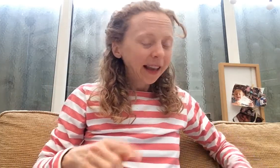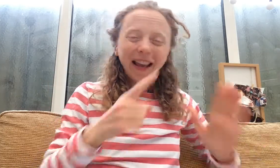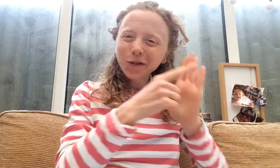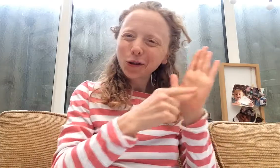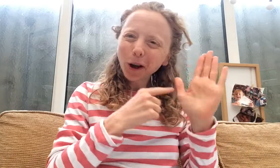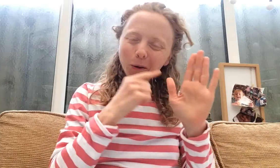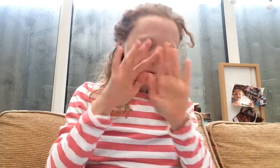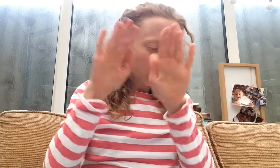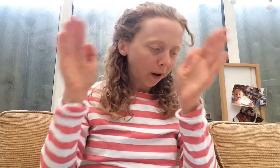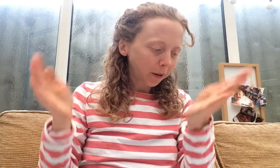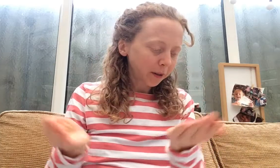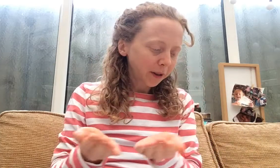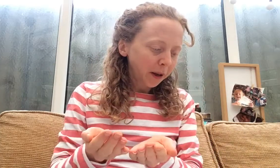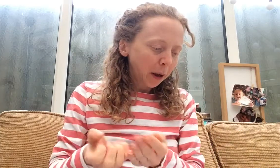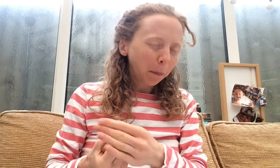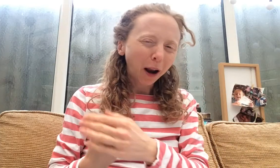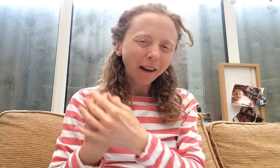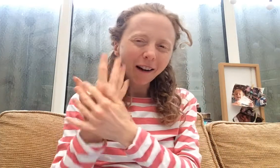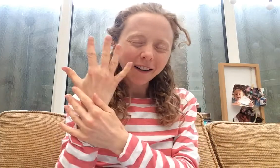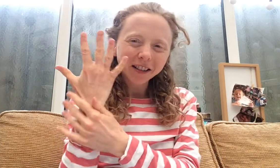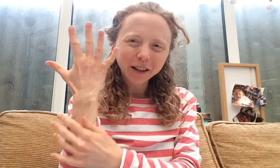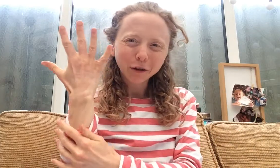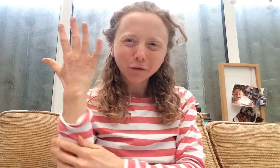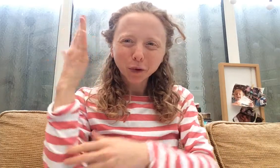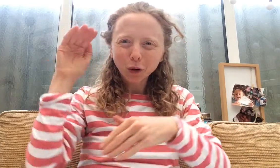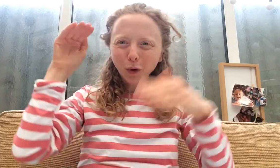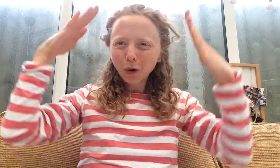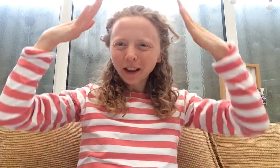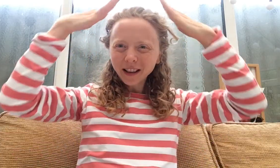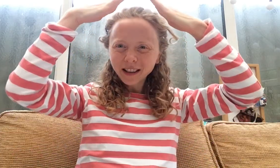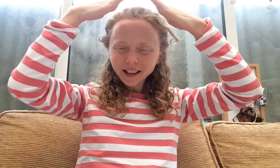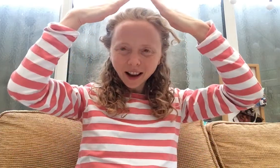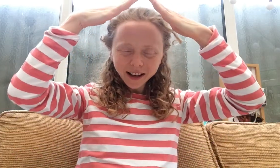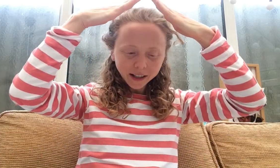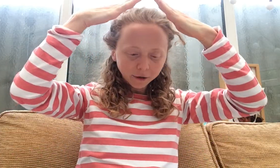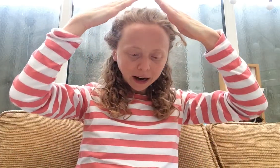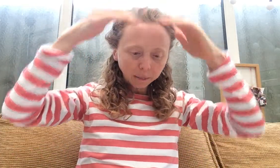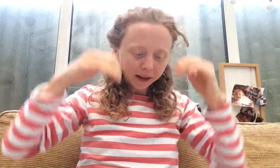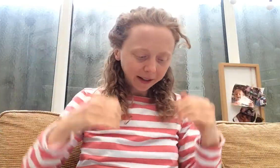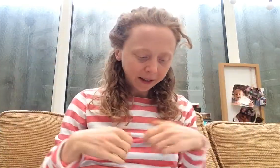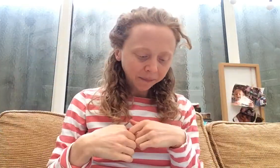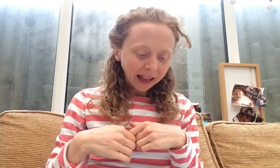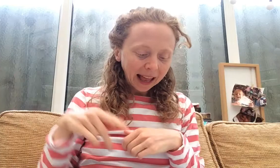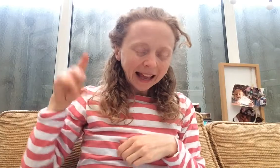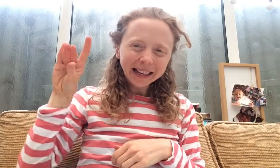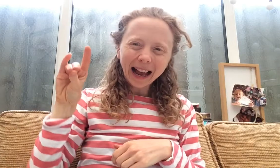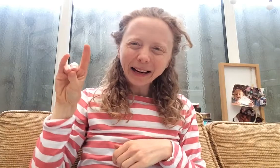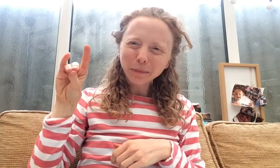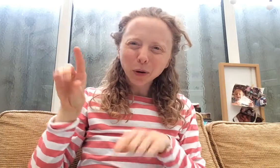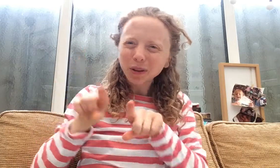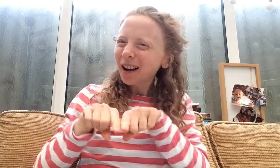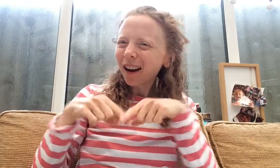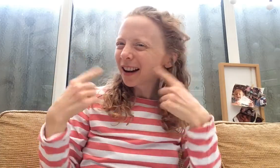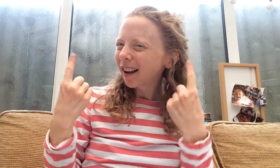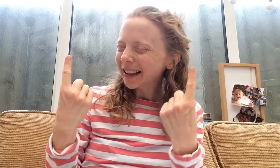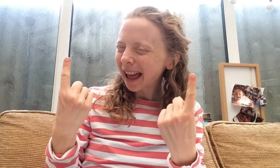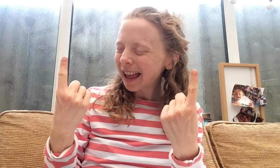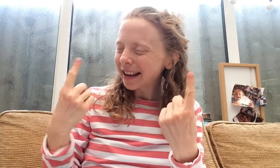In Joe's world, plants grew taller than skyscrapers, and animals unlike any